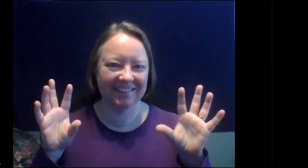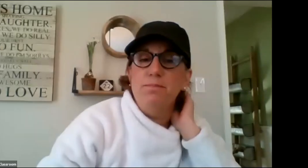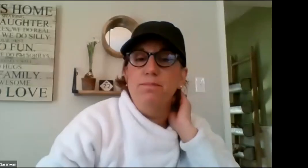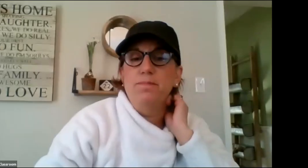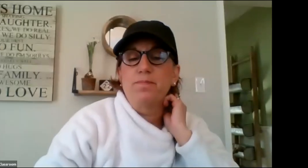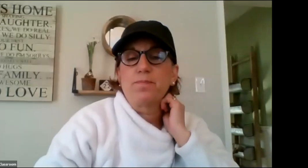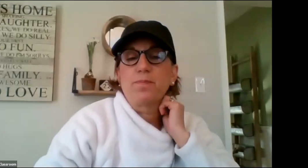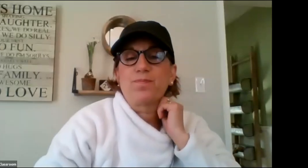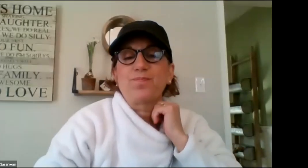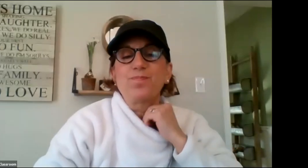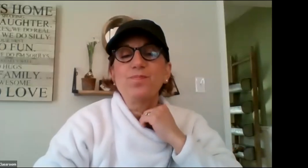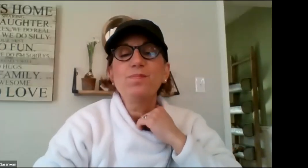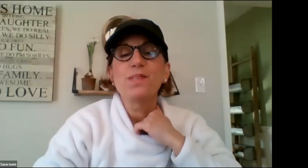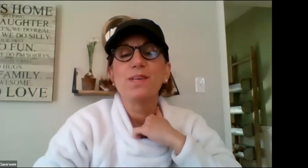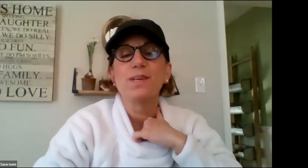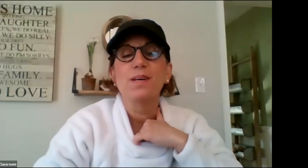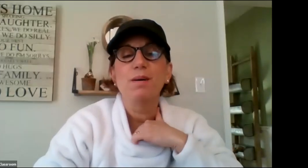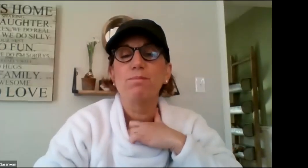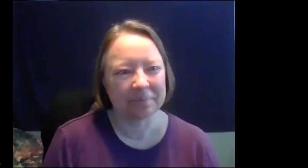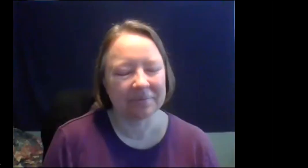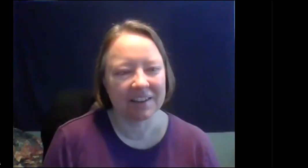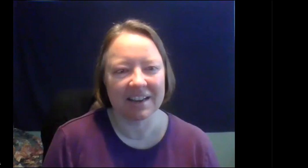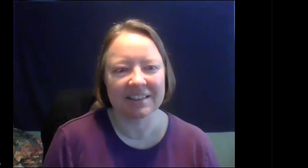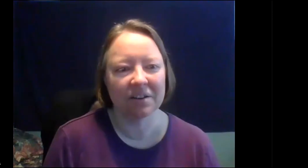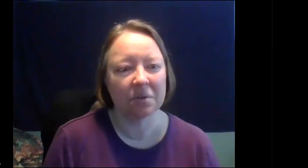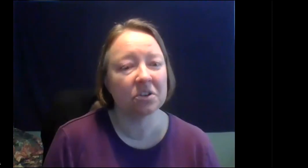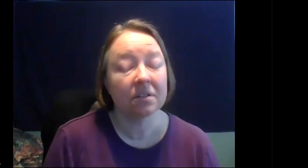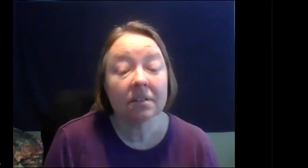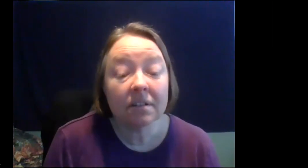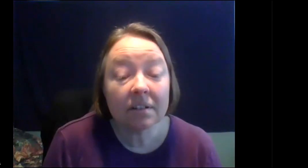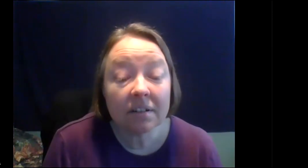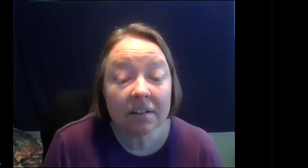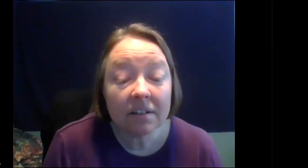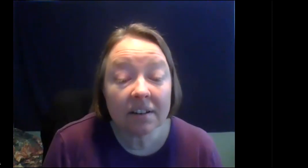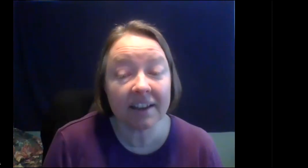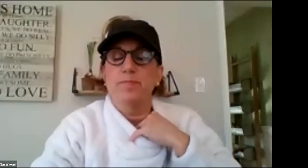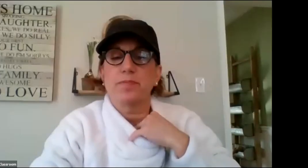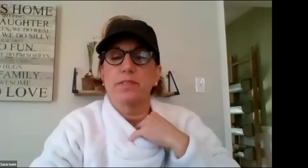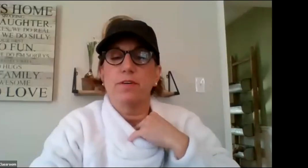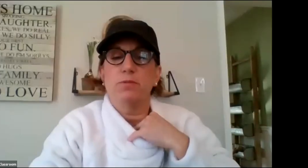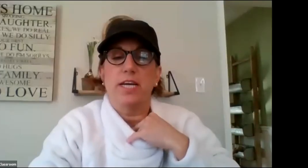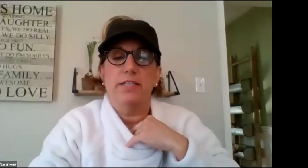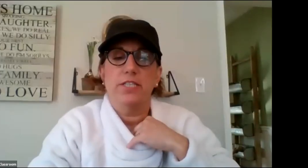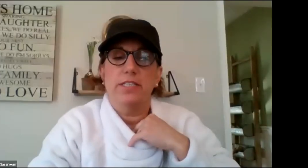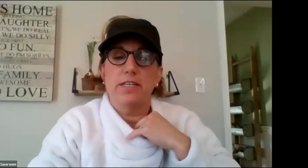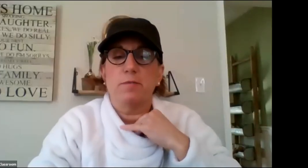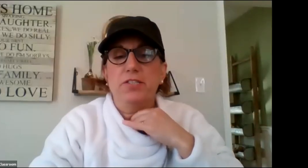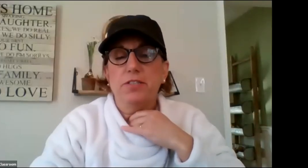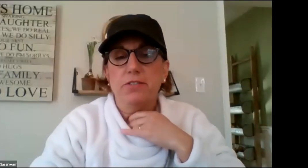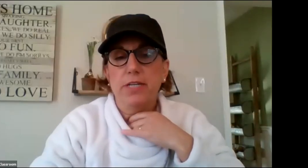fast, but. Beth, one other question came in. Yes. From Shay. She saw a special yesterday